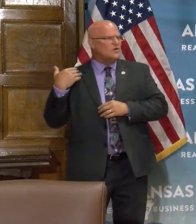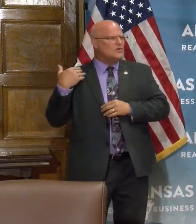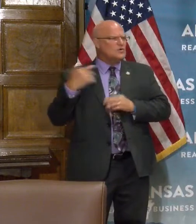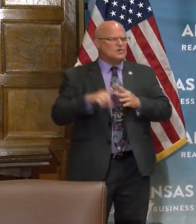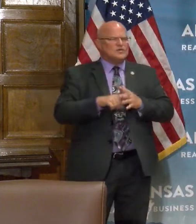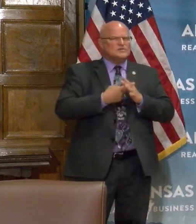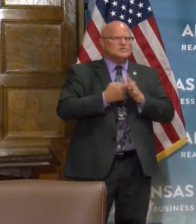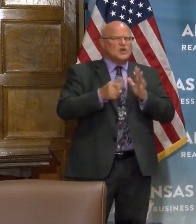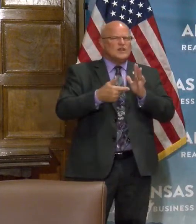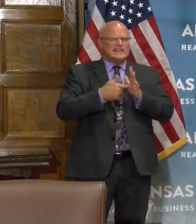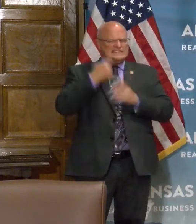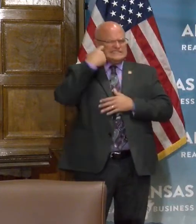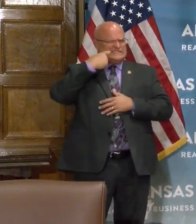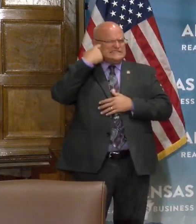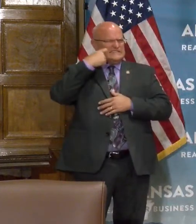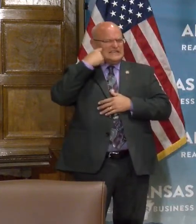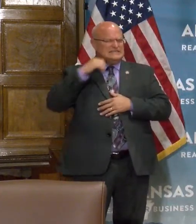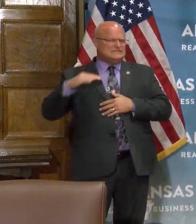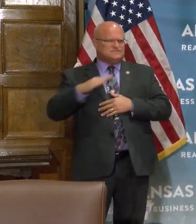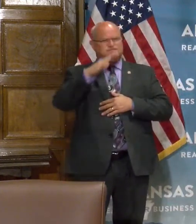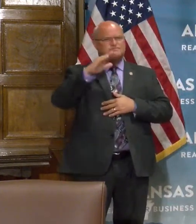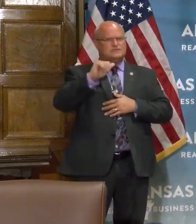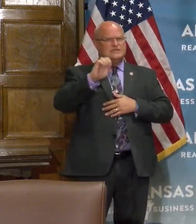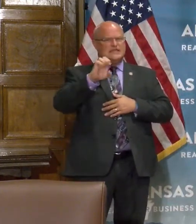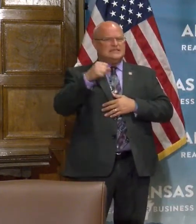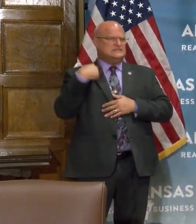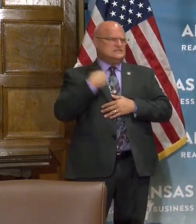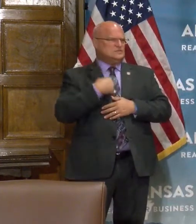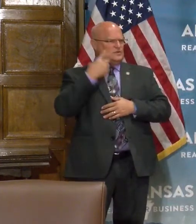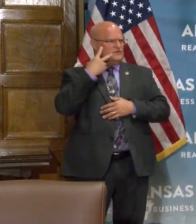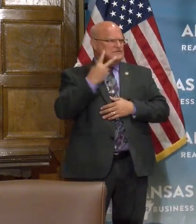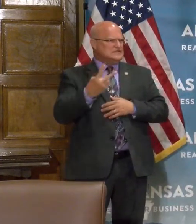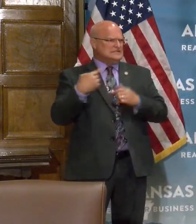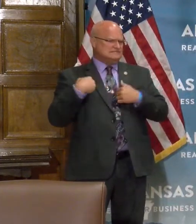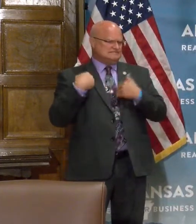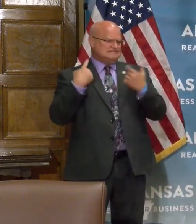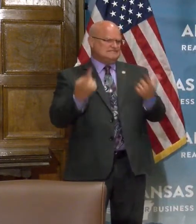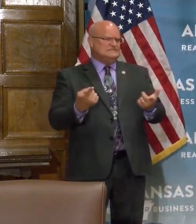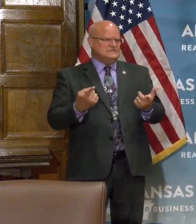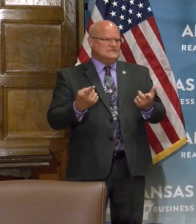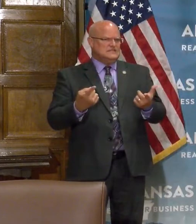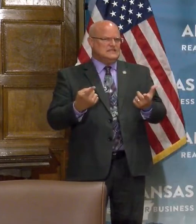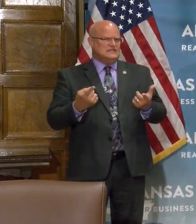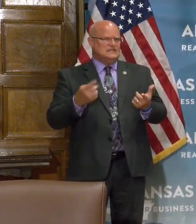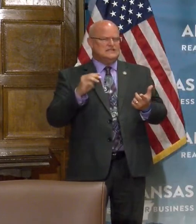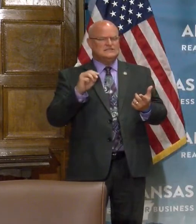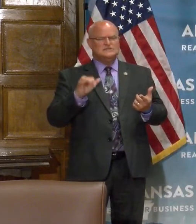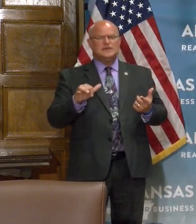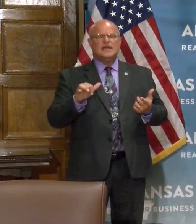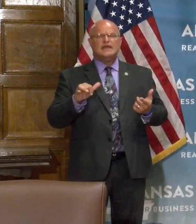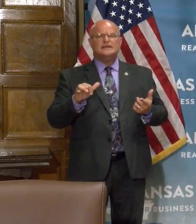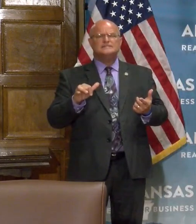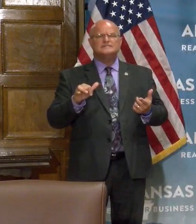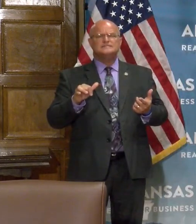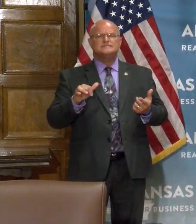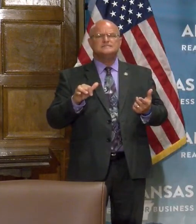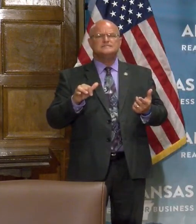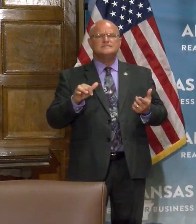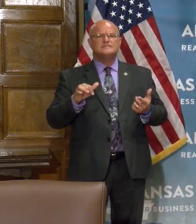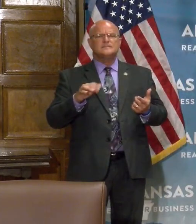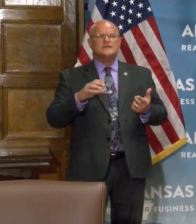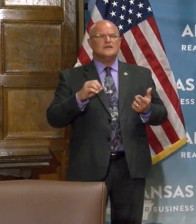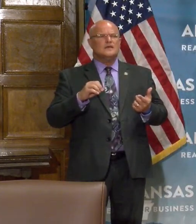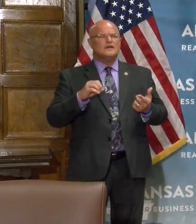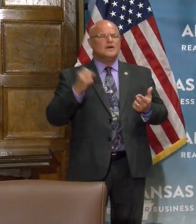start of this latest spike in cases that we've seen since May. And